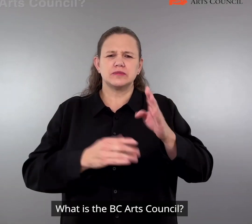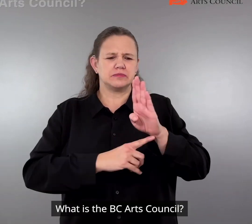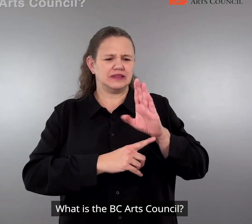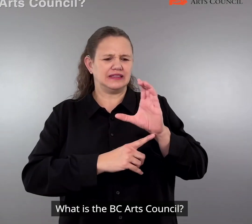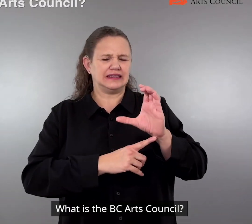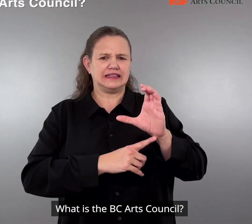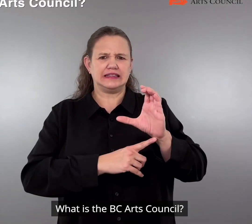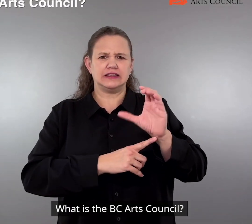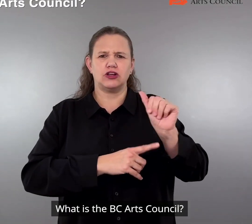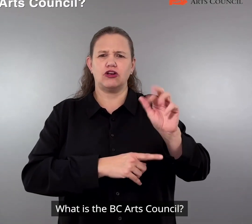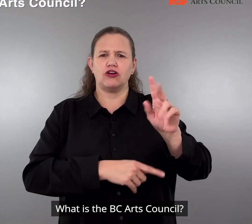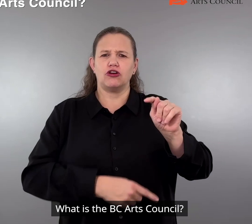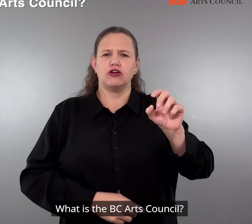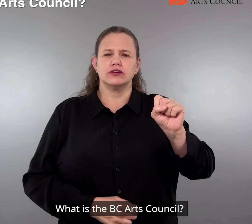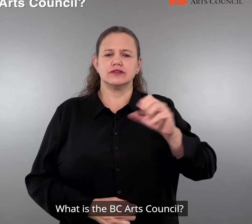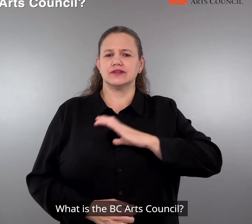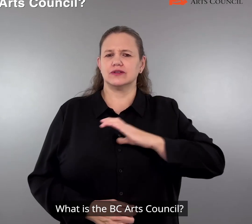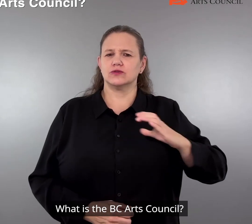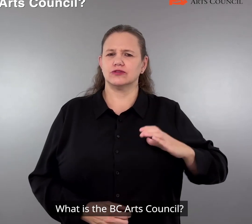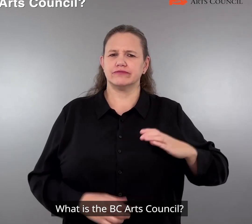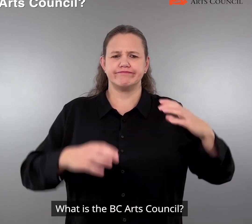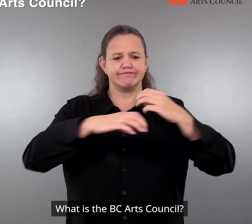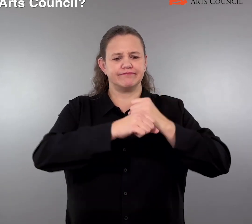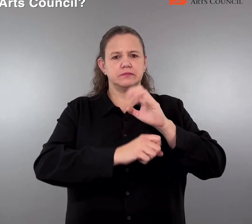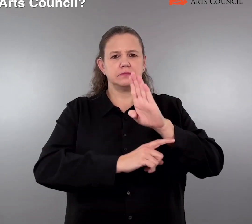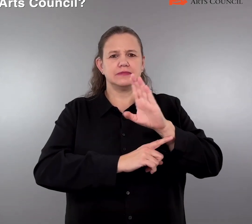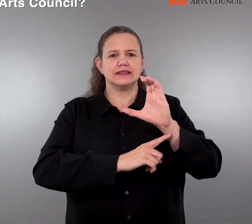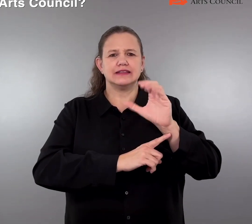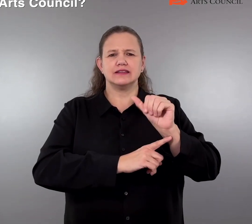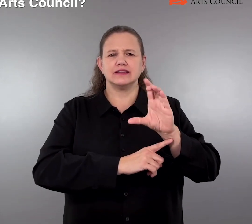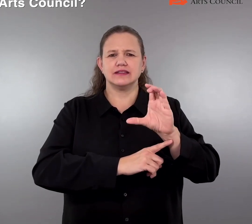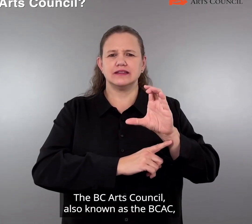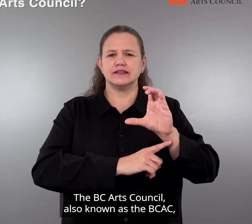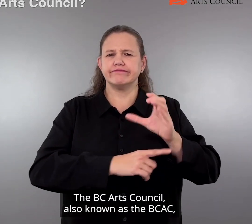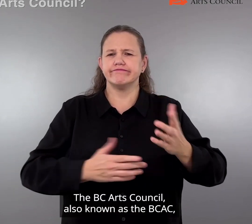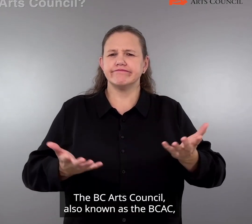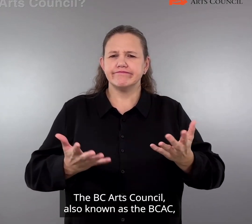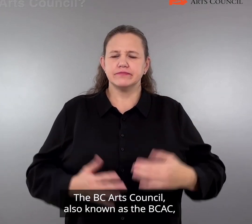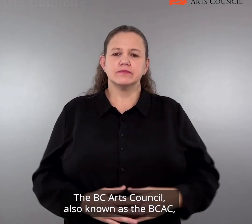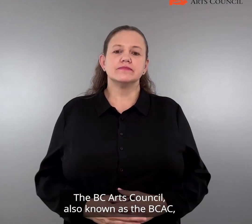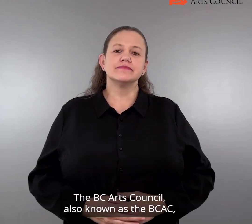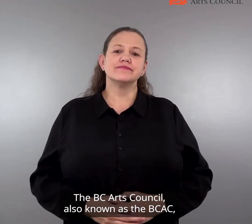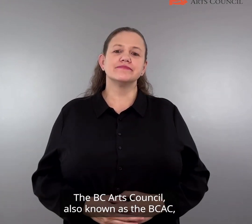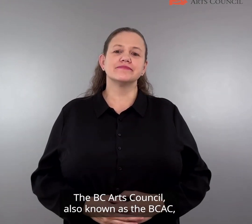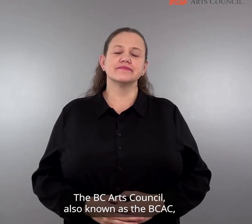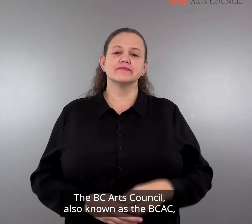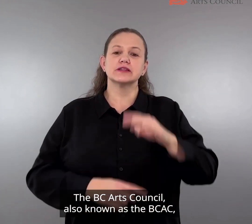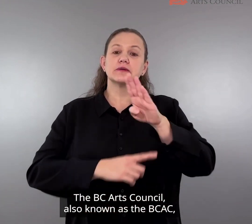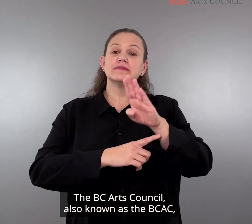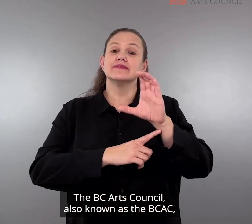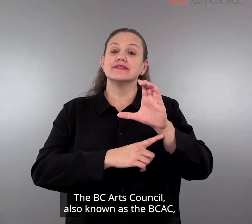What is the BC Arts Council? The BC Arts Council, also known